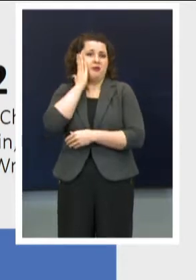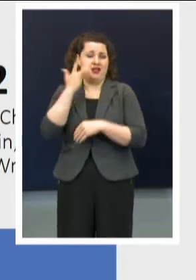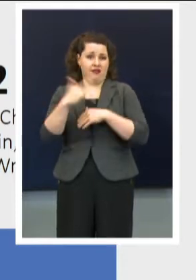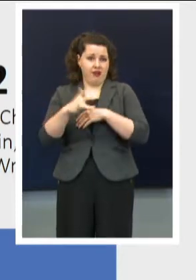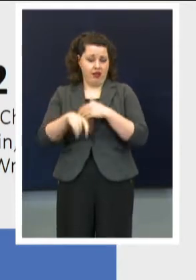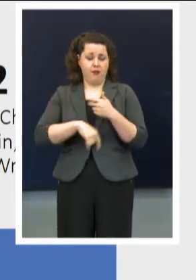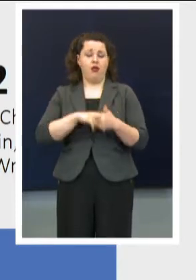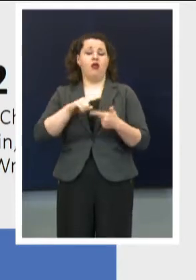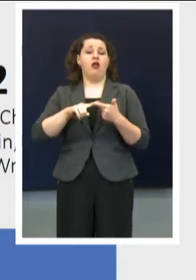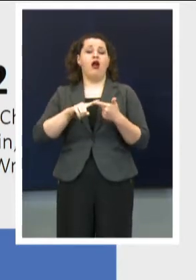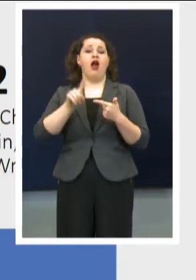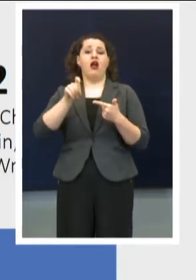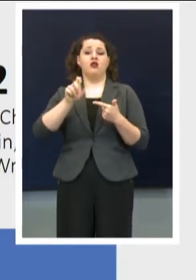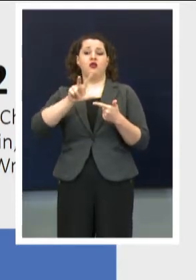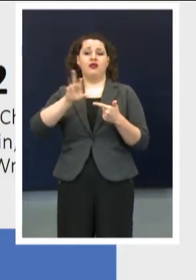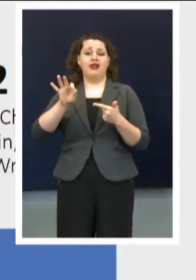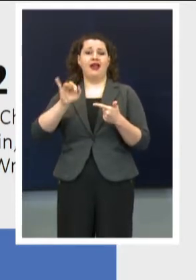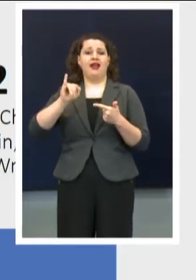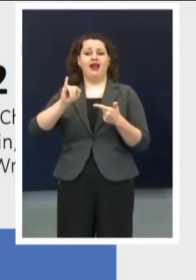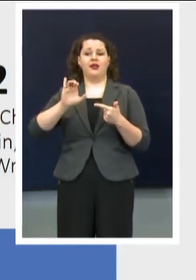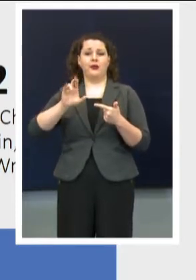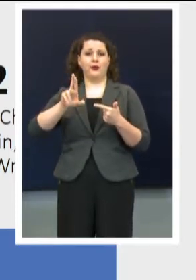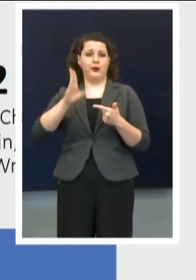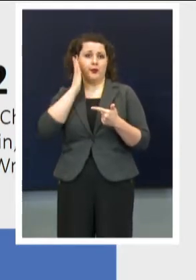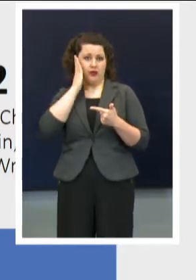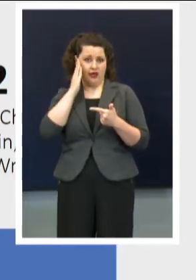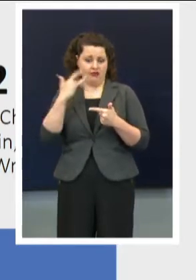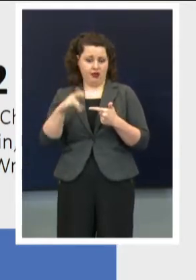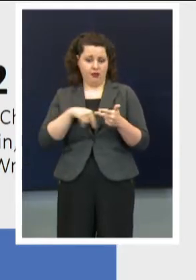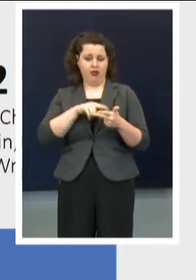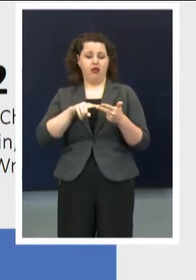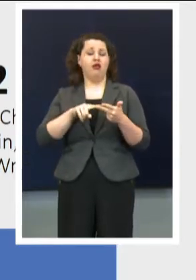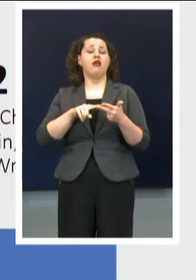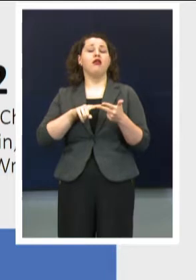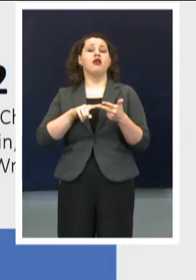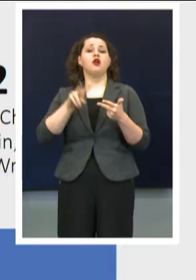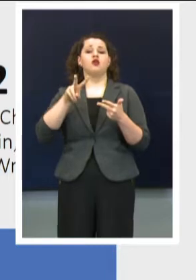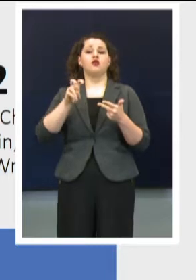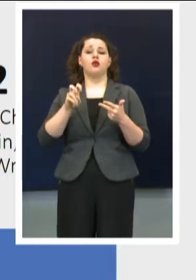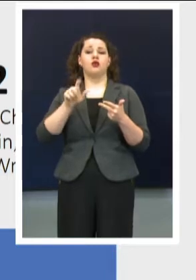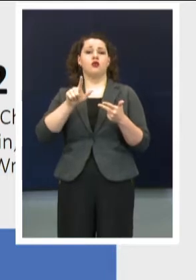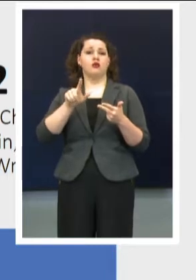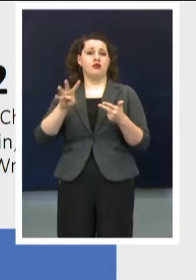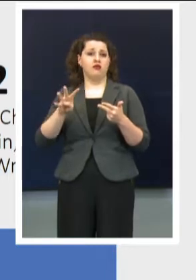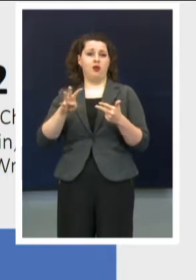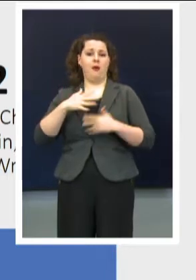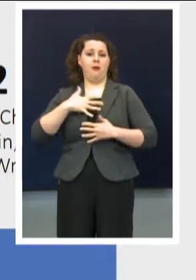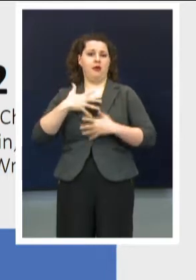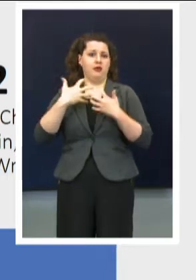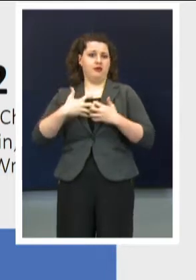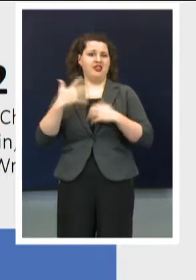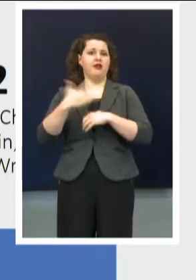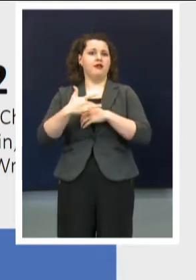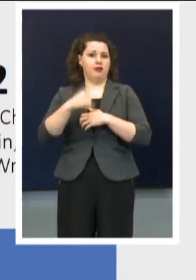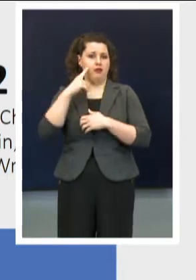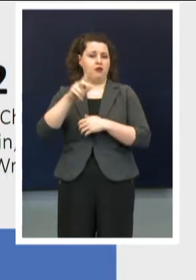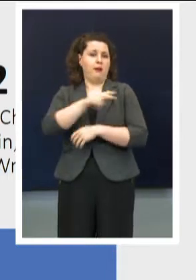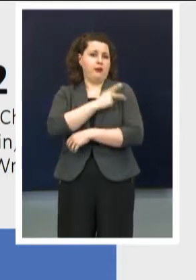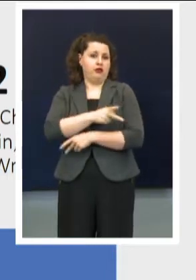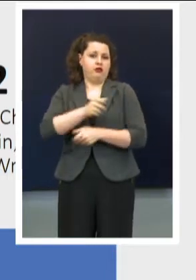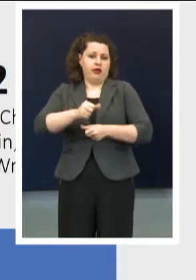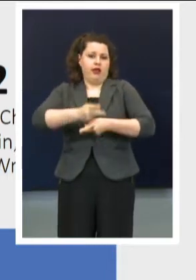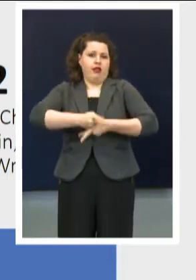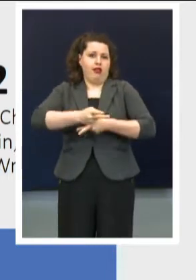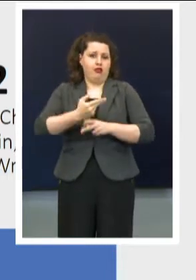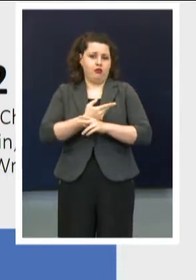available, 139 ICU beds, and 224 ventilators available for patient care.